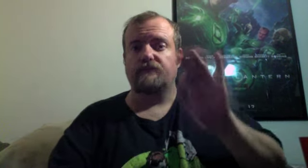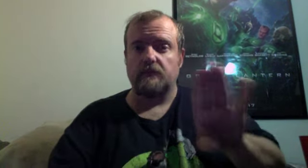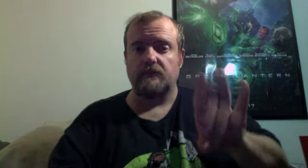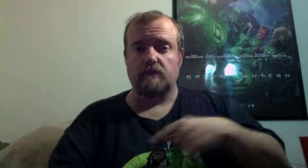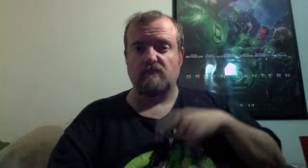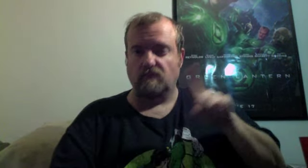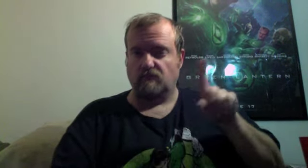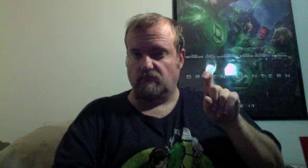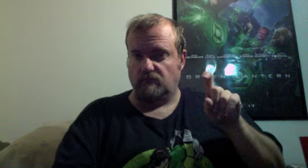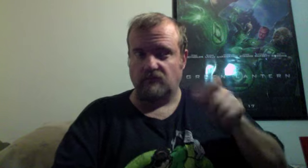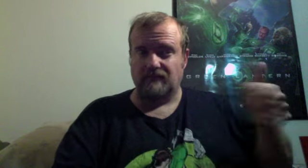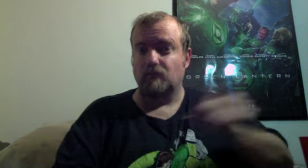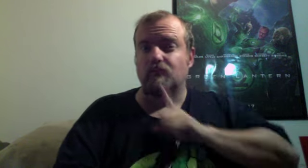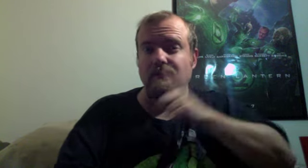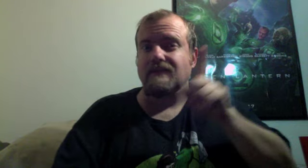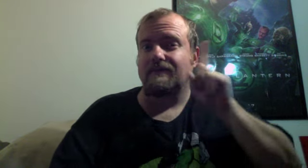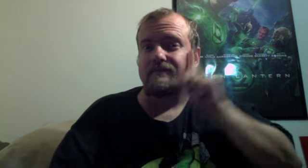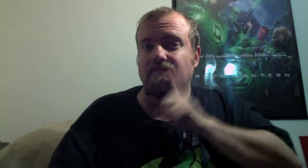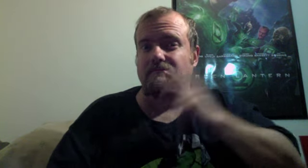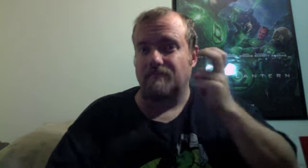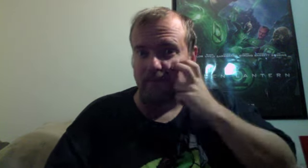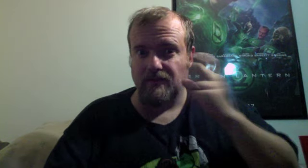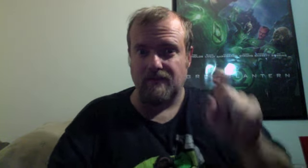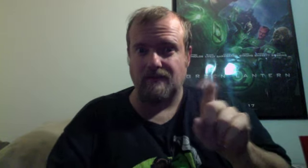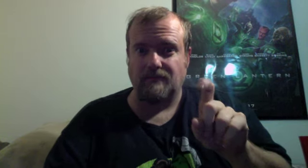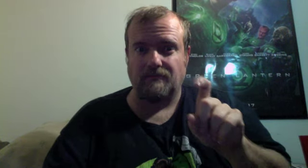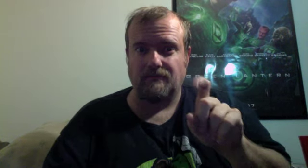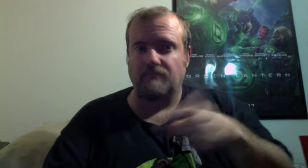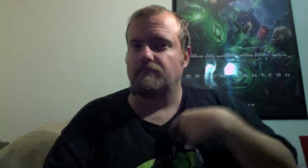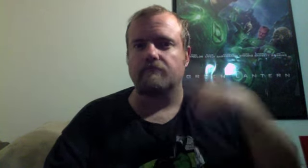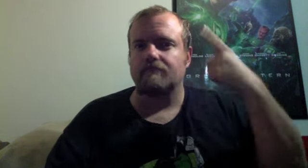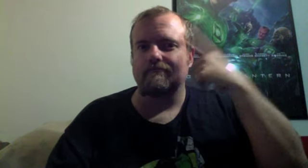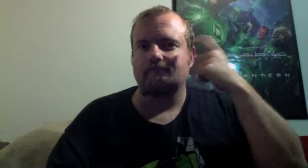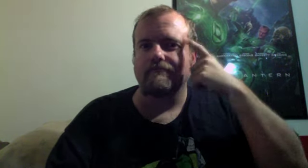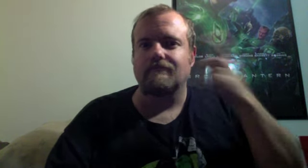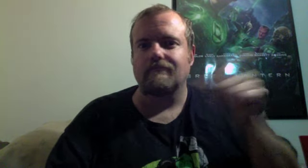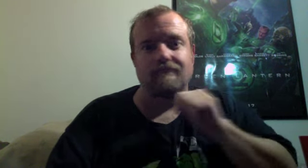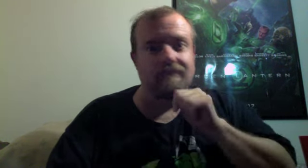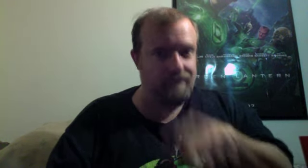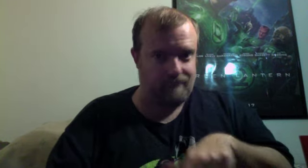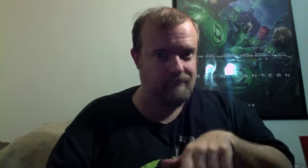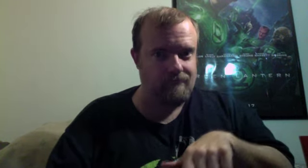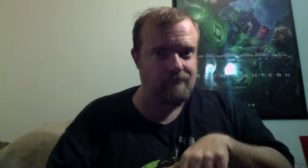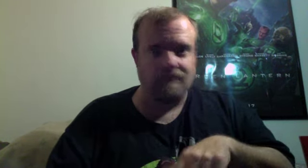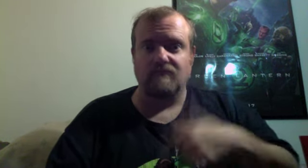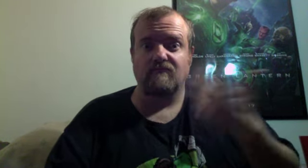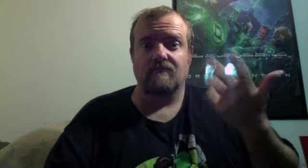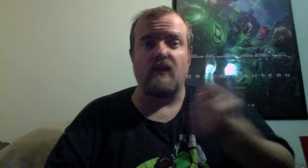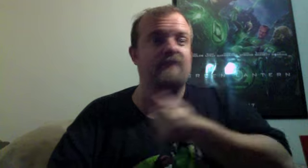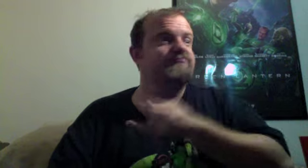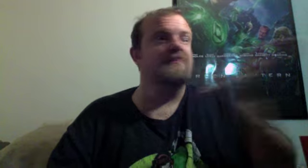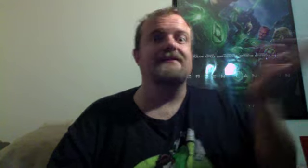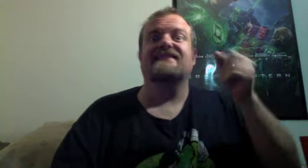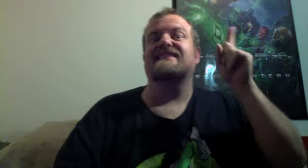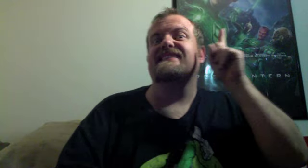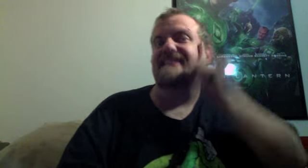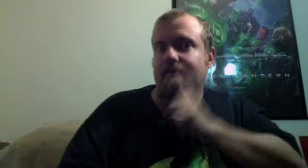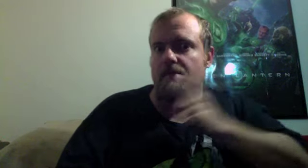The difference will amaze you. The panels lock together for any size, perfect for sagging seats. Every chair, everywhere.